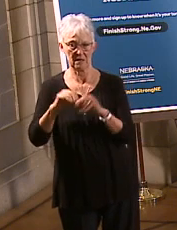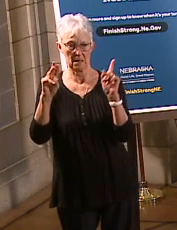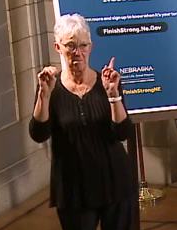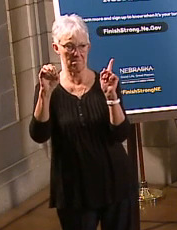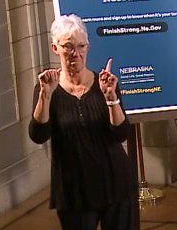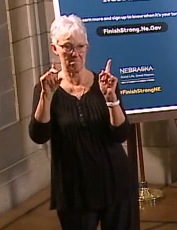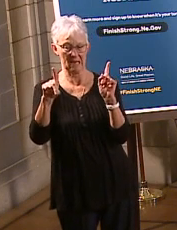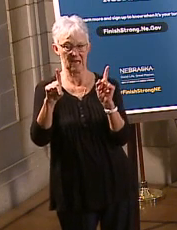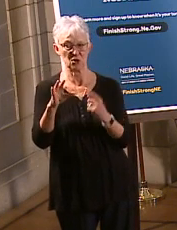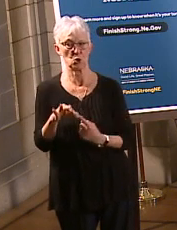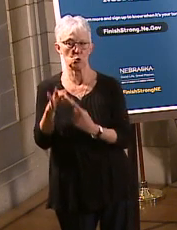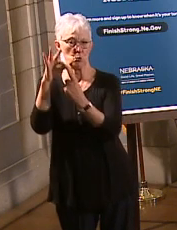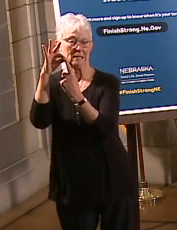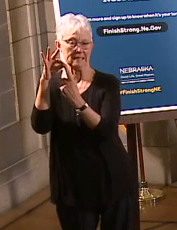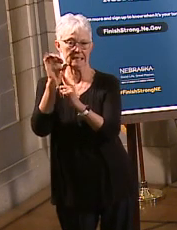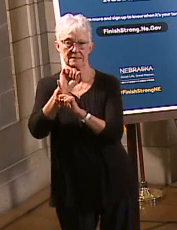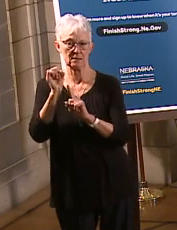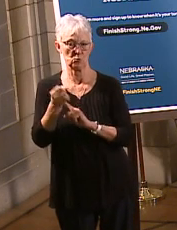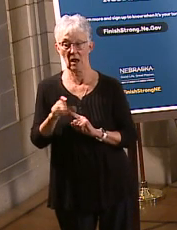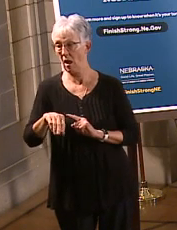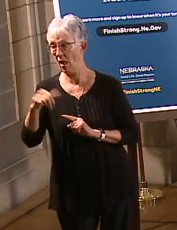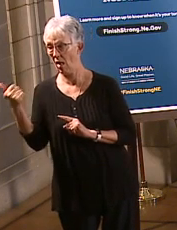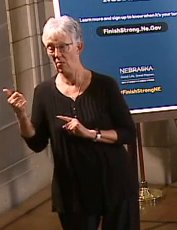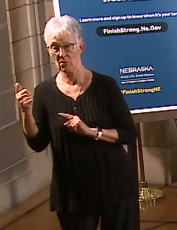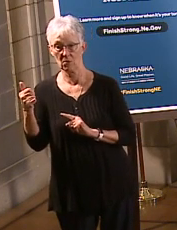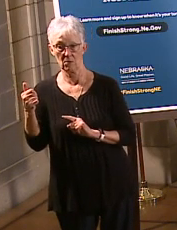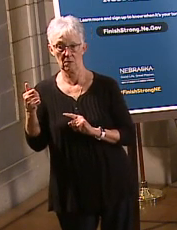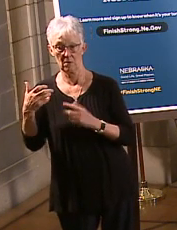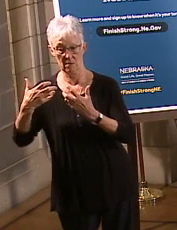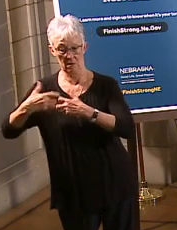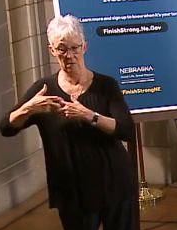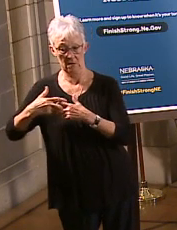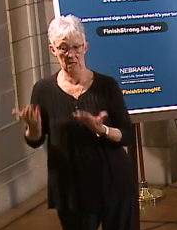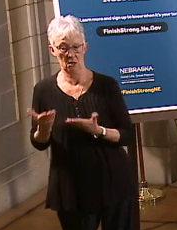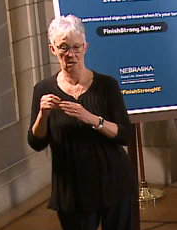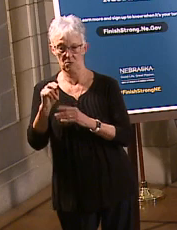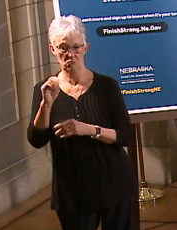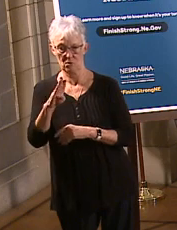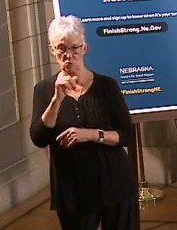doesn't happen at any of our other plants here in the state of Nebraska.